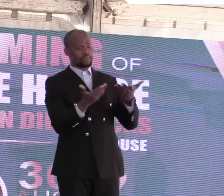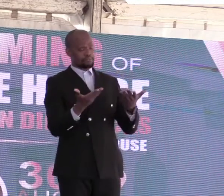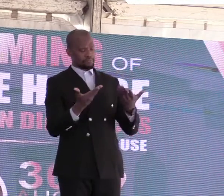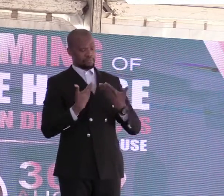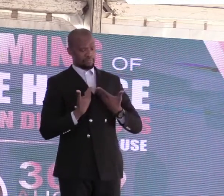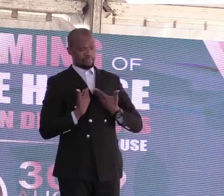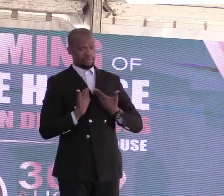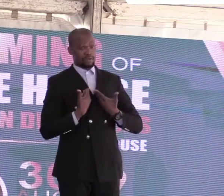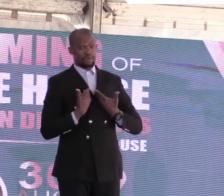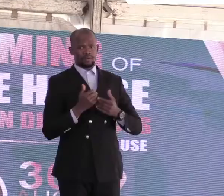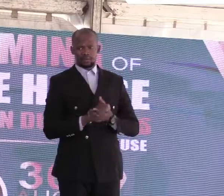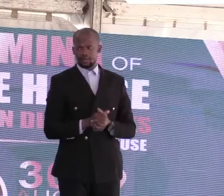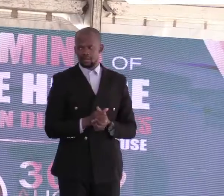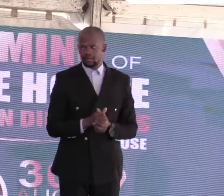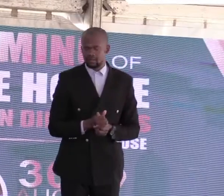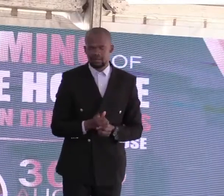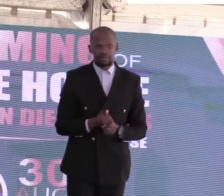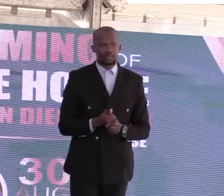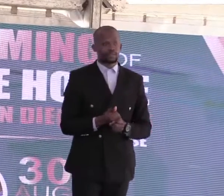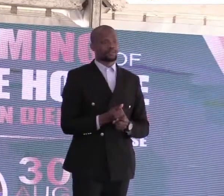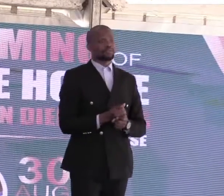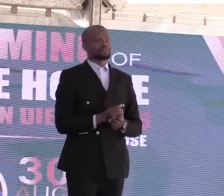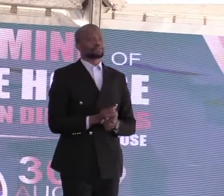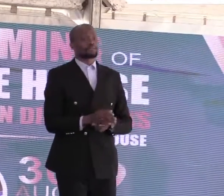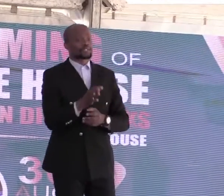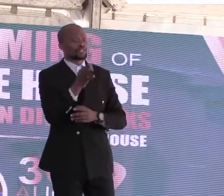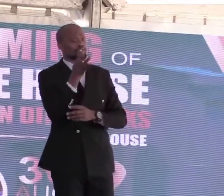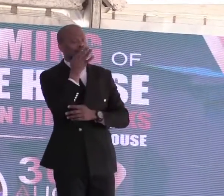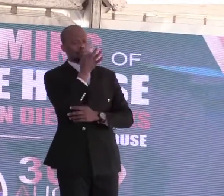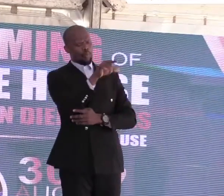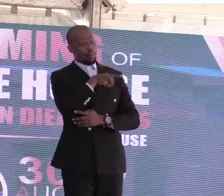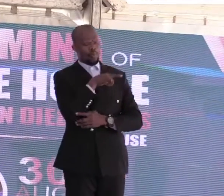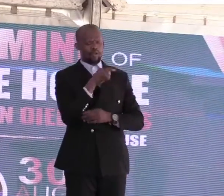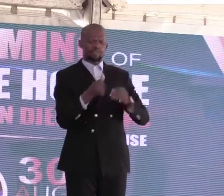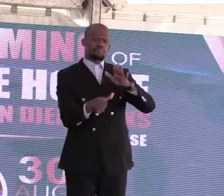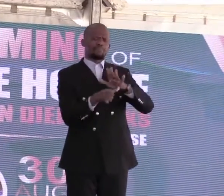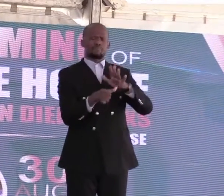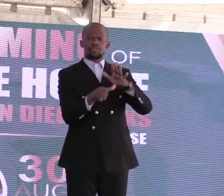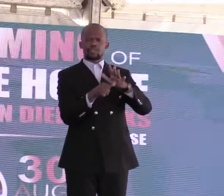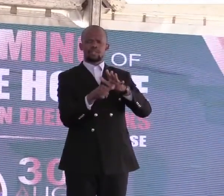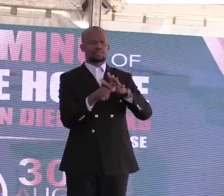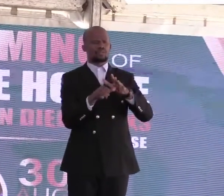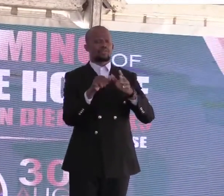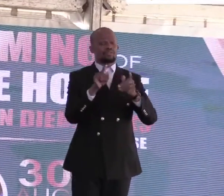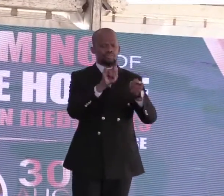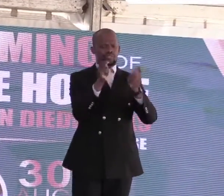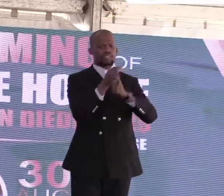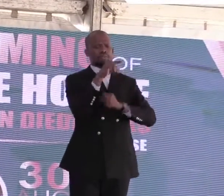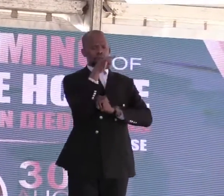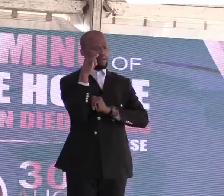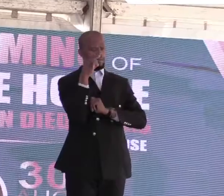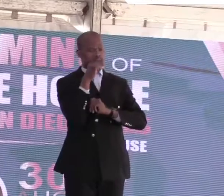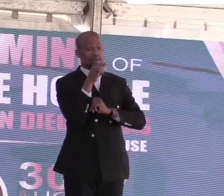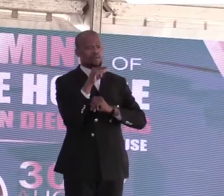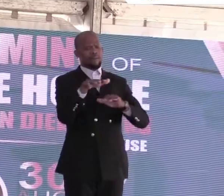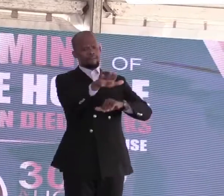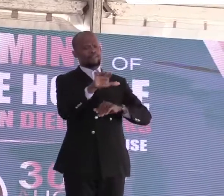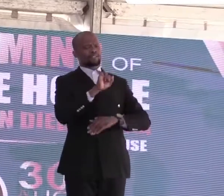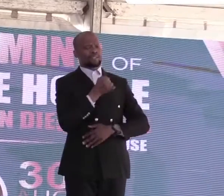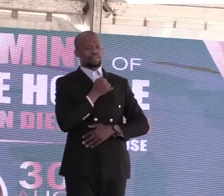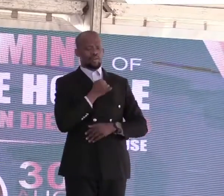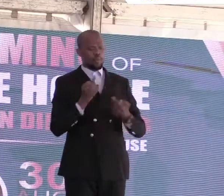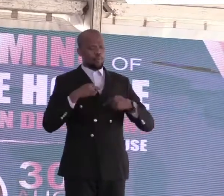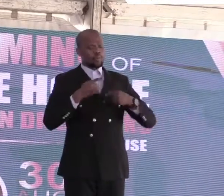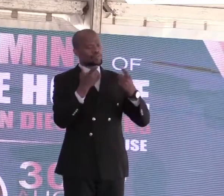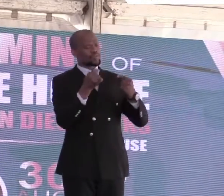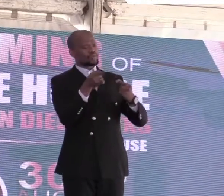firstly point out the essence of renaming of our geographical spaces and facilities. We do this